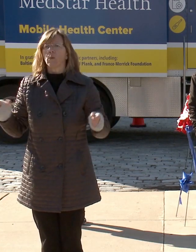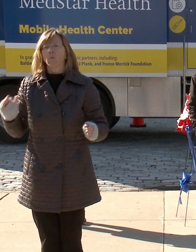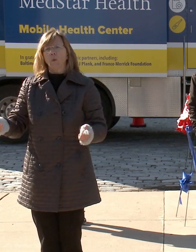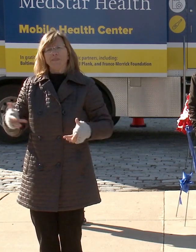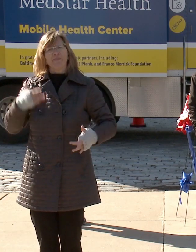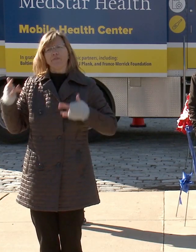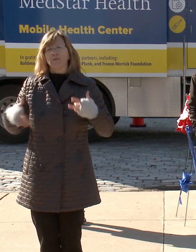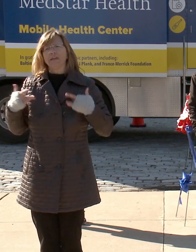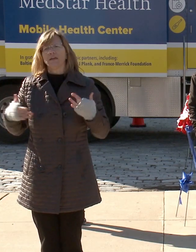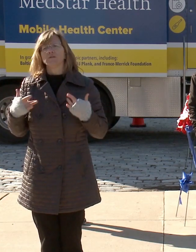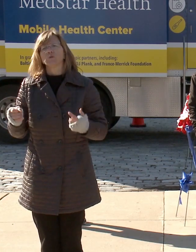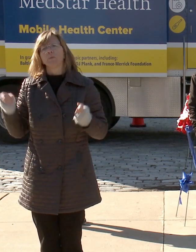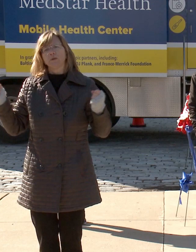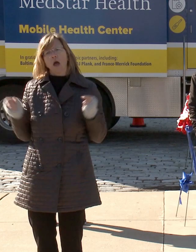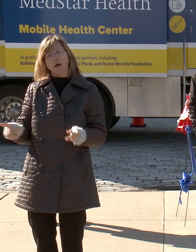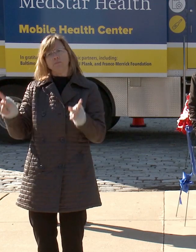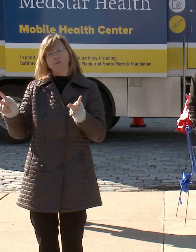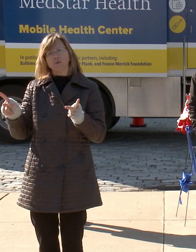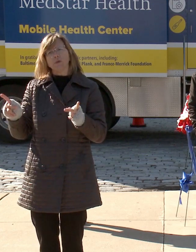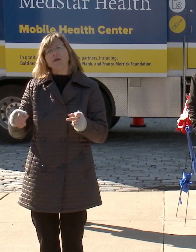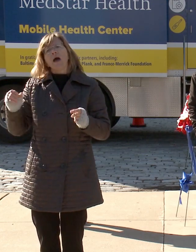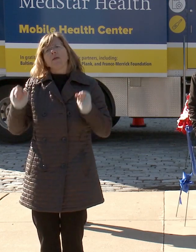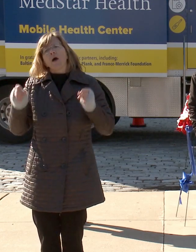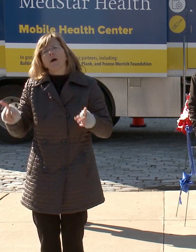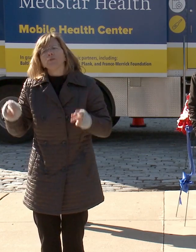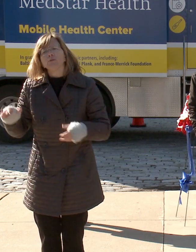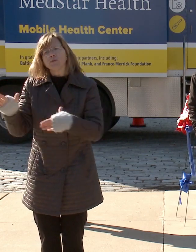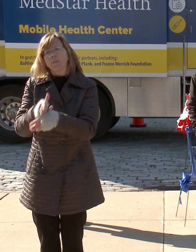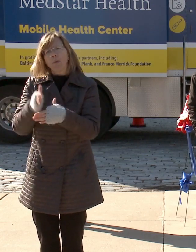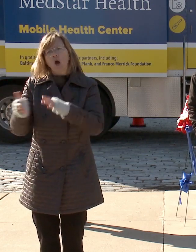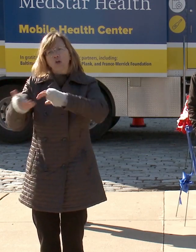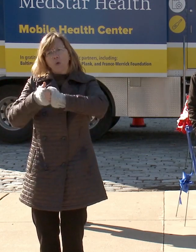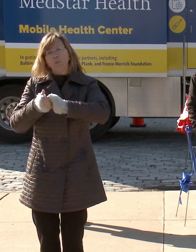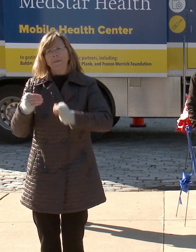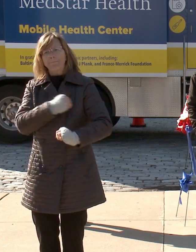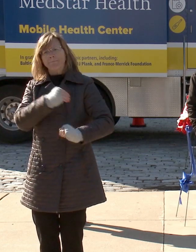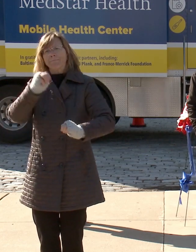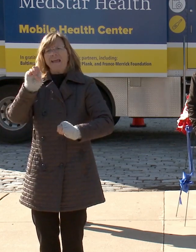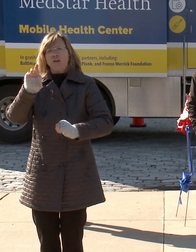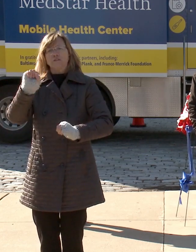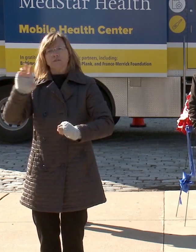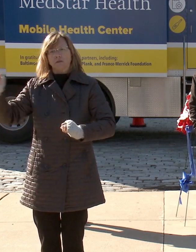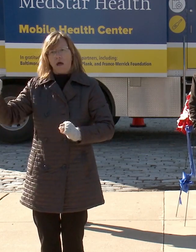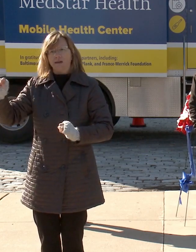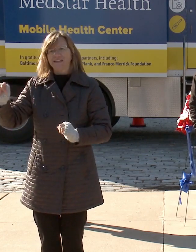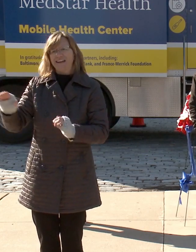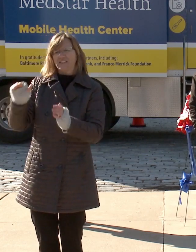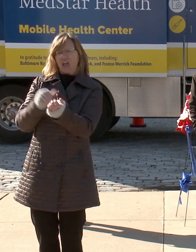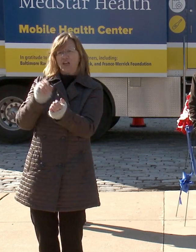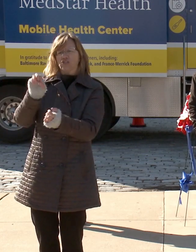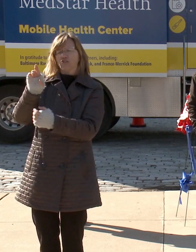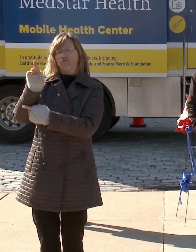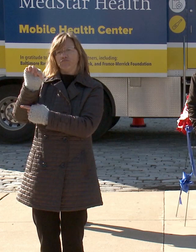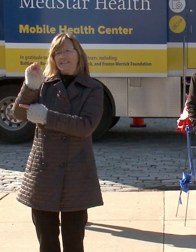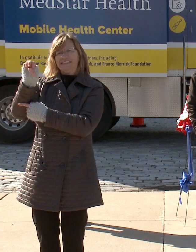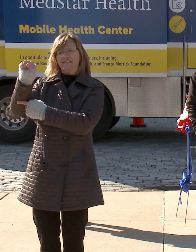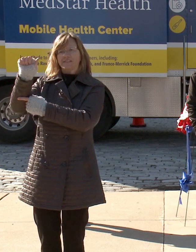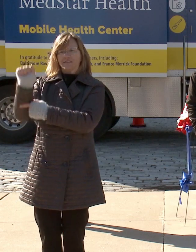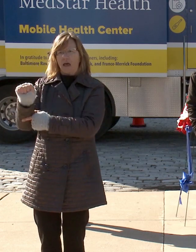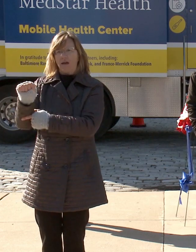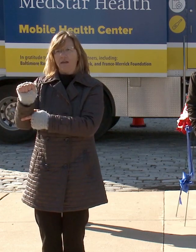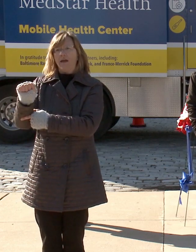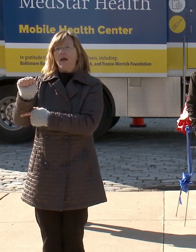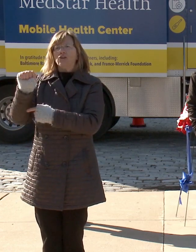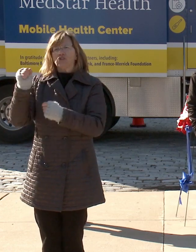this opportunity and the opportunity to partner with Mayor Scott and Dr. DeRaza in supporting our most